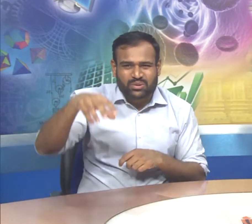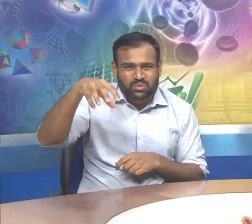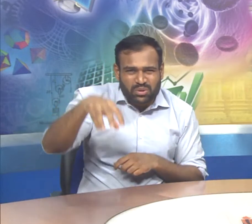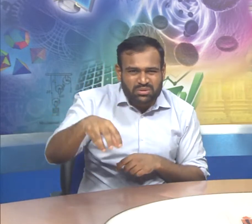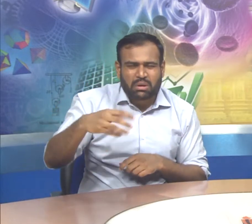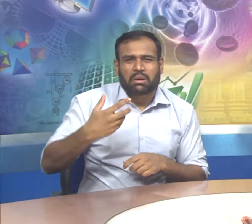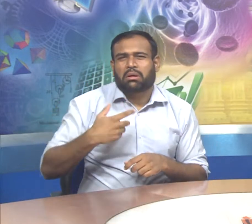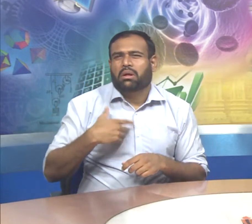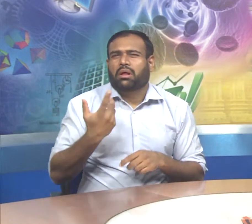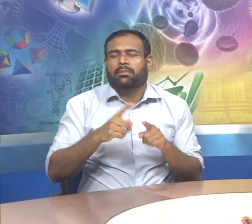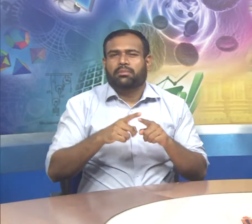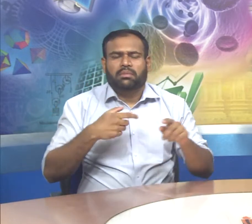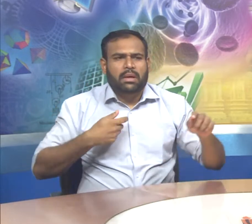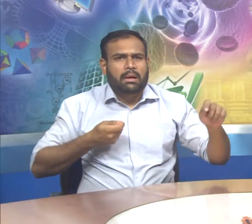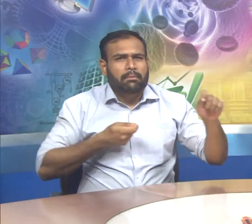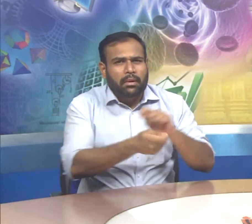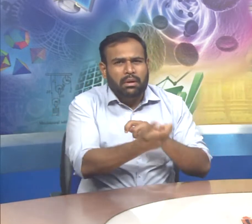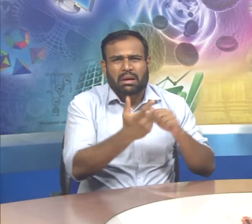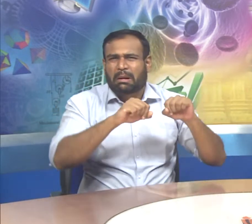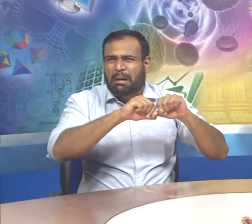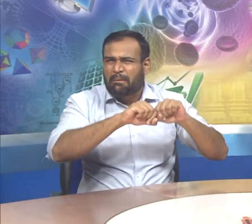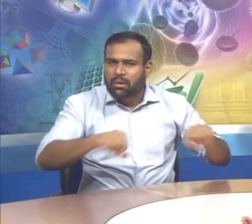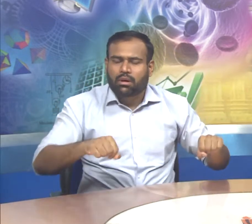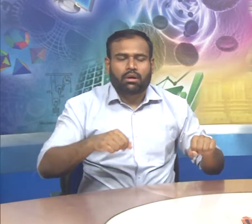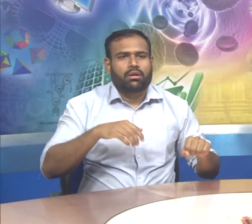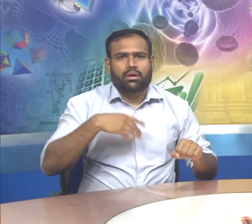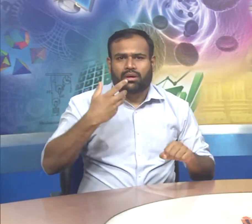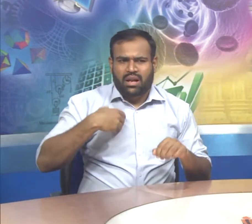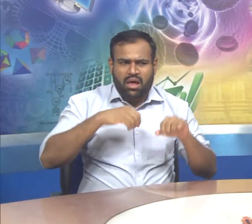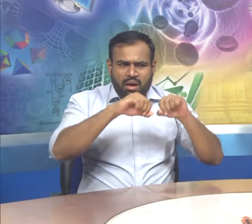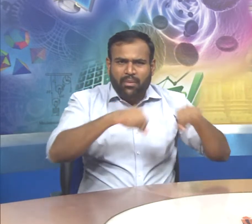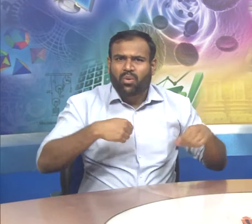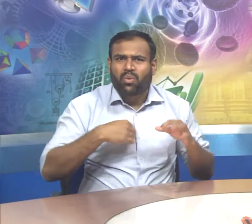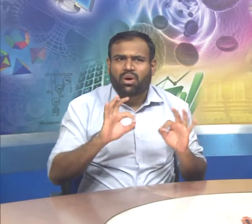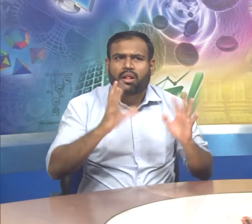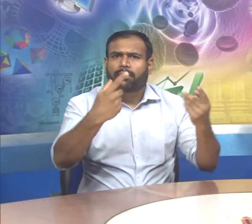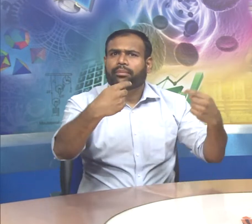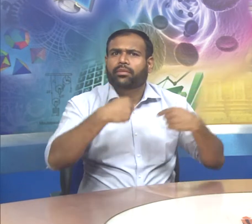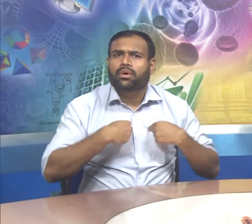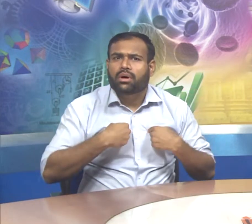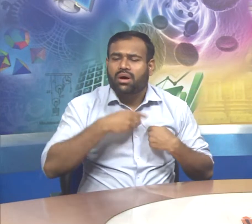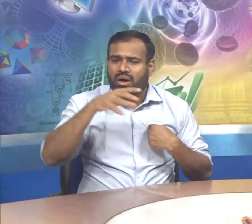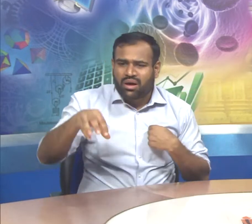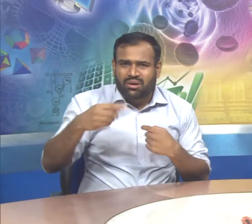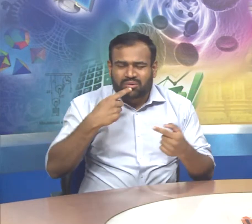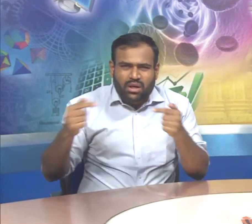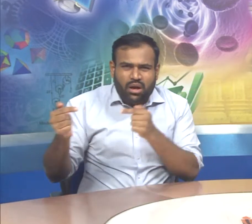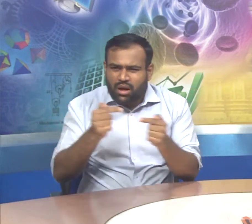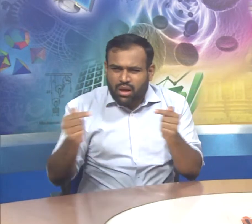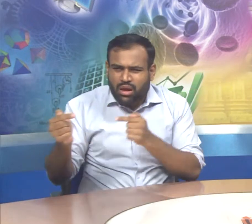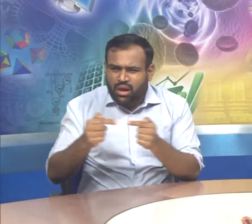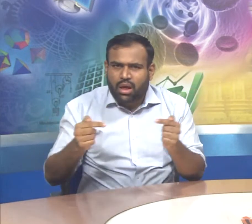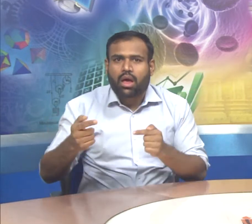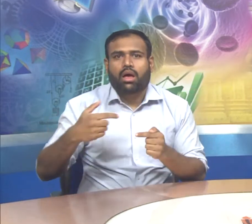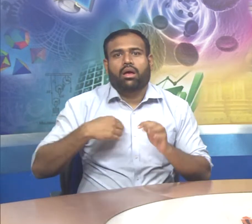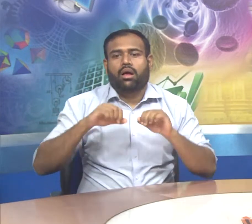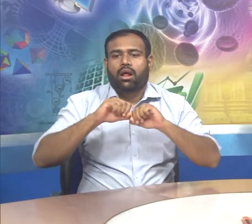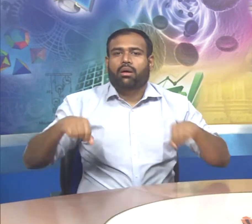Firstly, if a High Court sets aside an appeal or